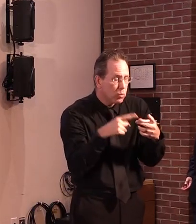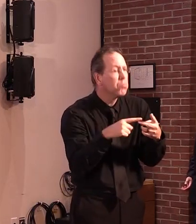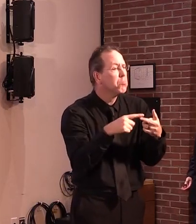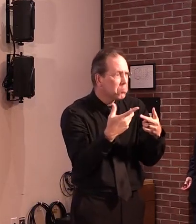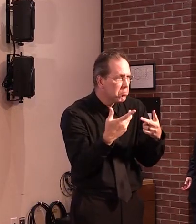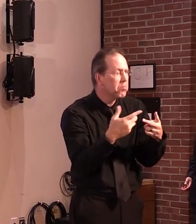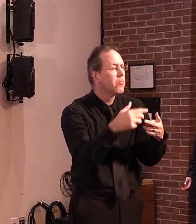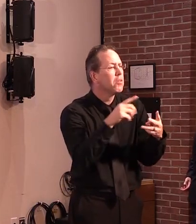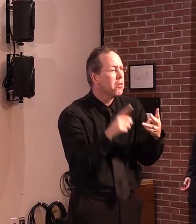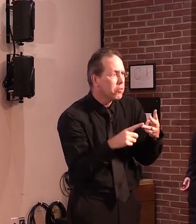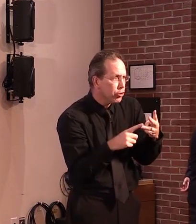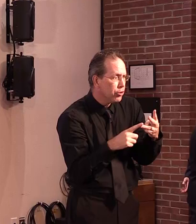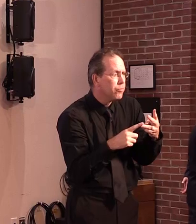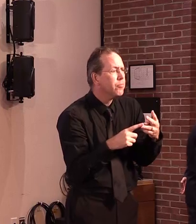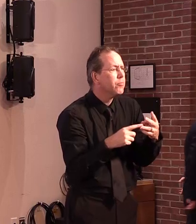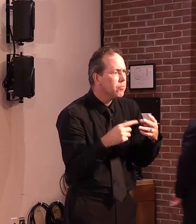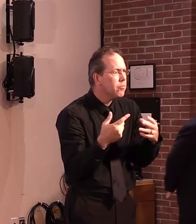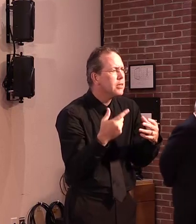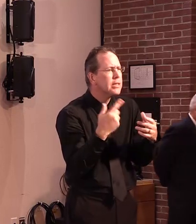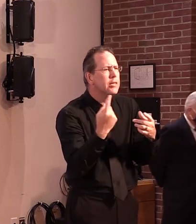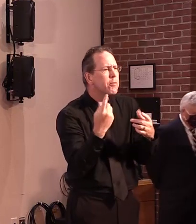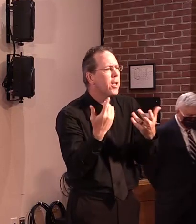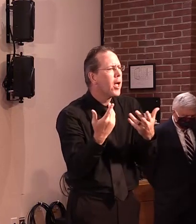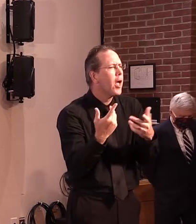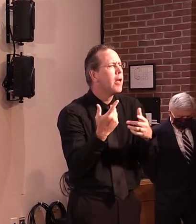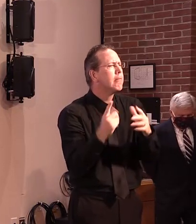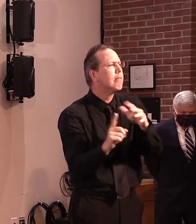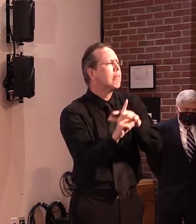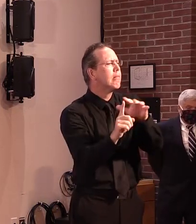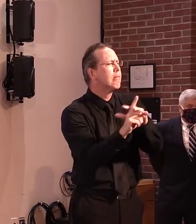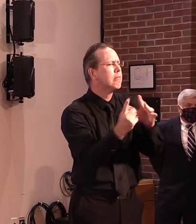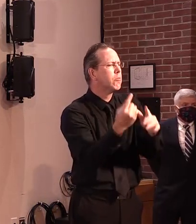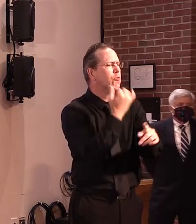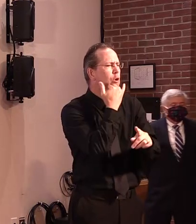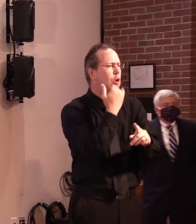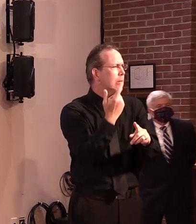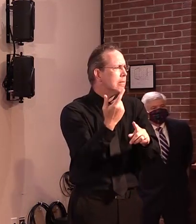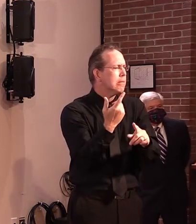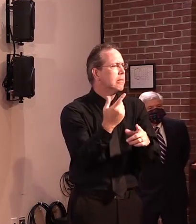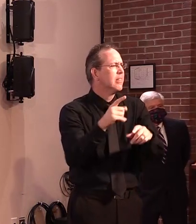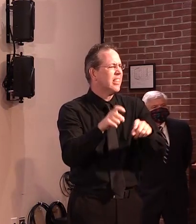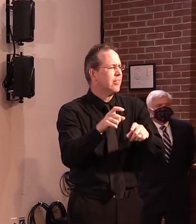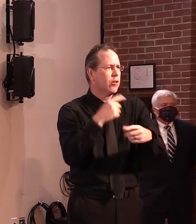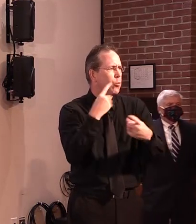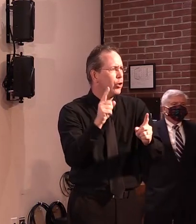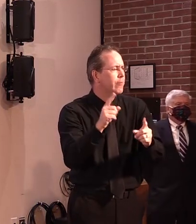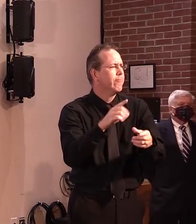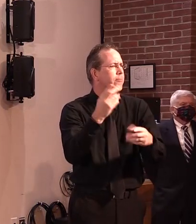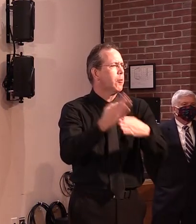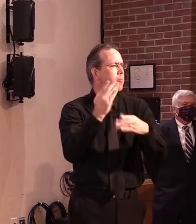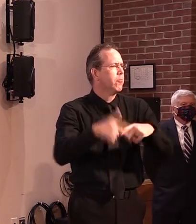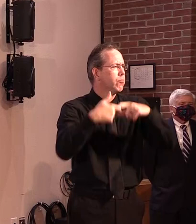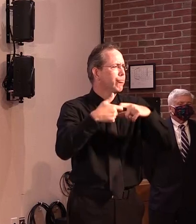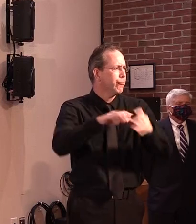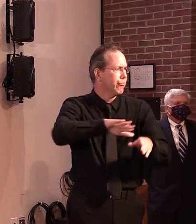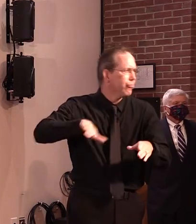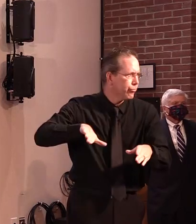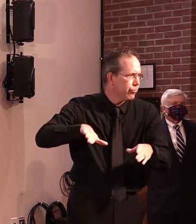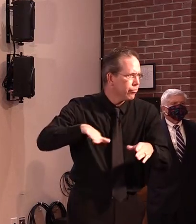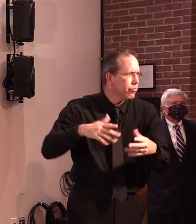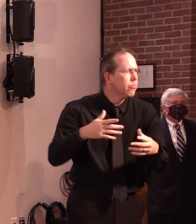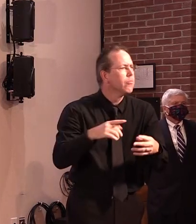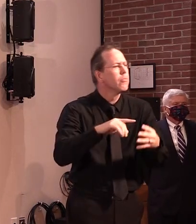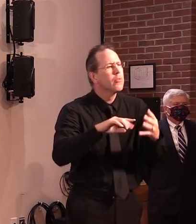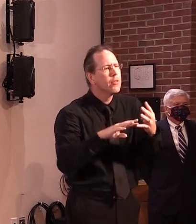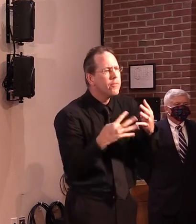be careful. We're either going to stop the trial or delay it. And then the fourth is the data are so